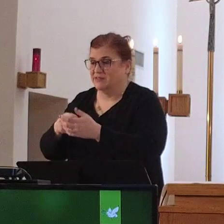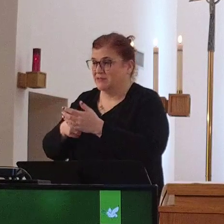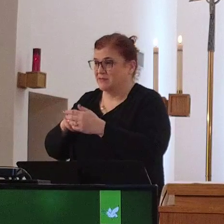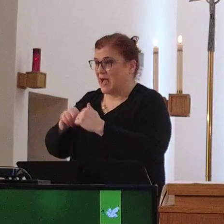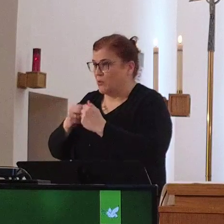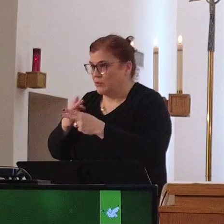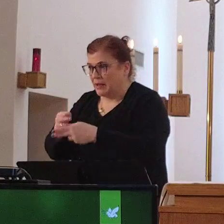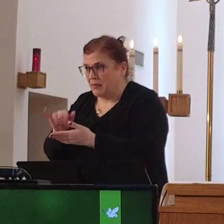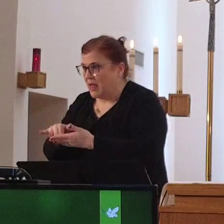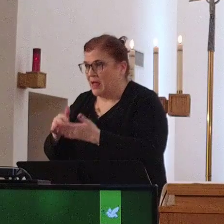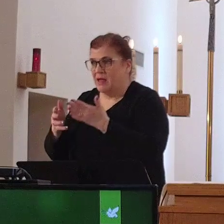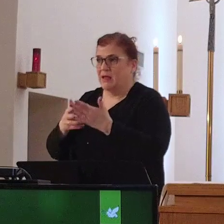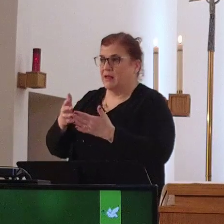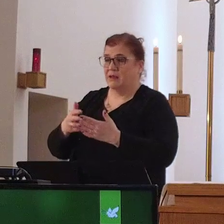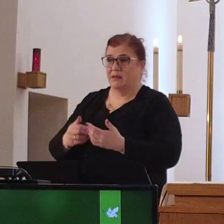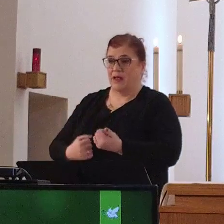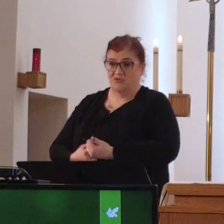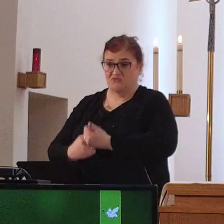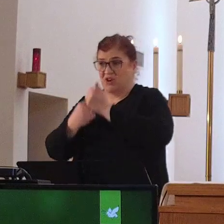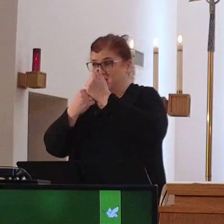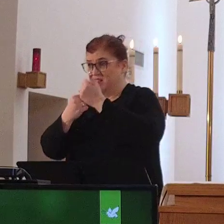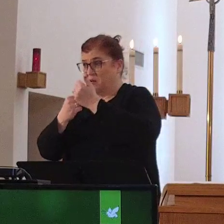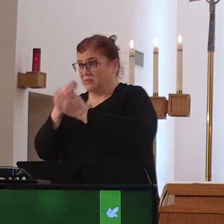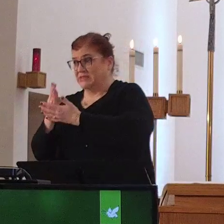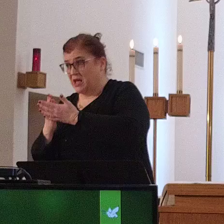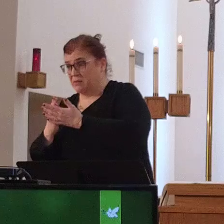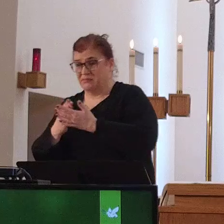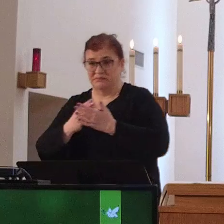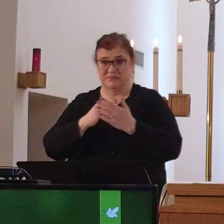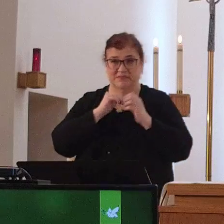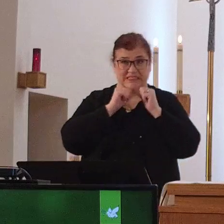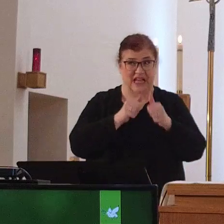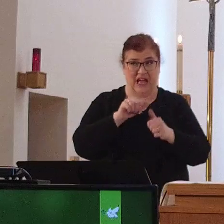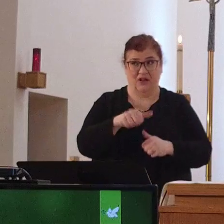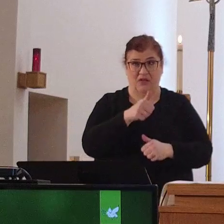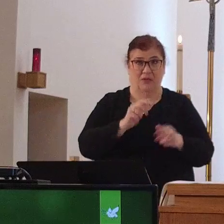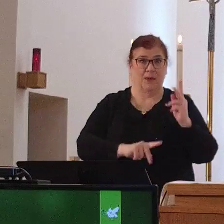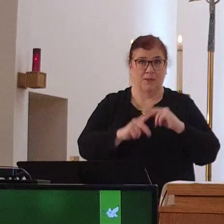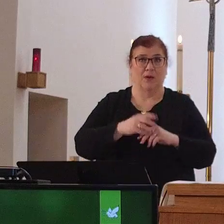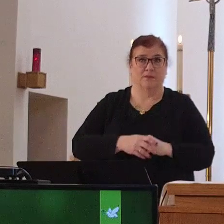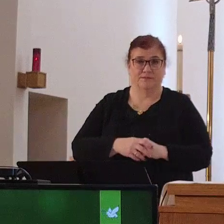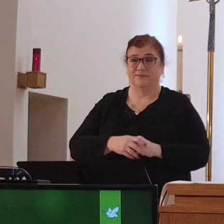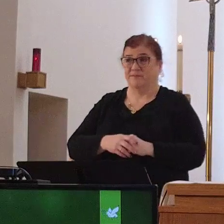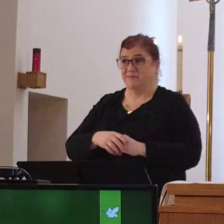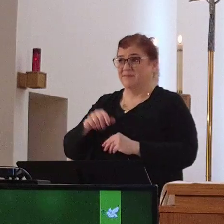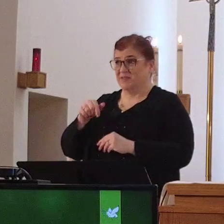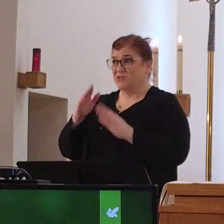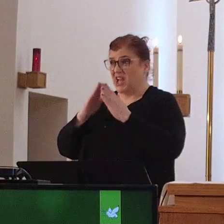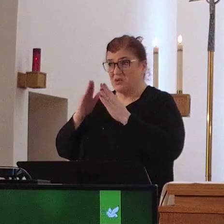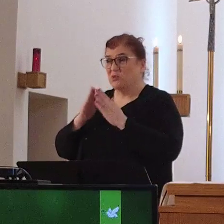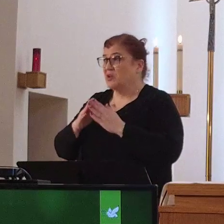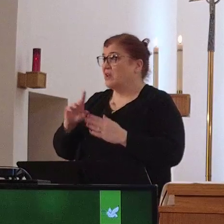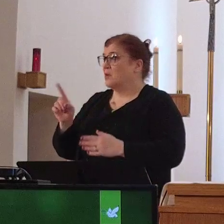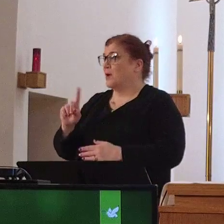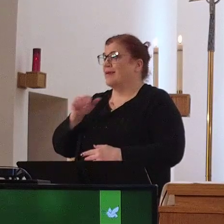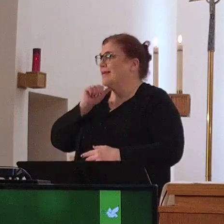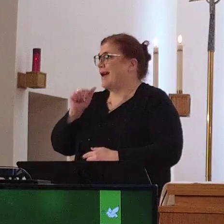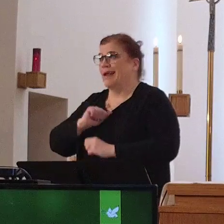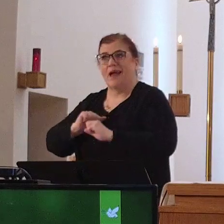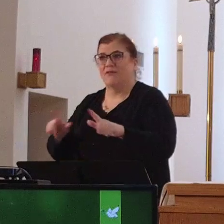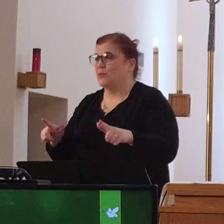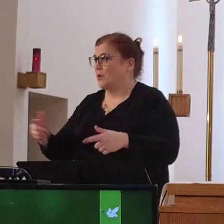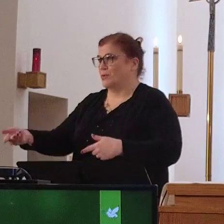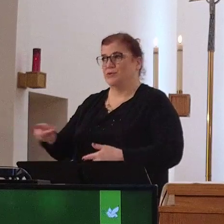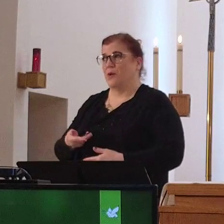and raising up some while denying others. This was a community where not everyone